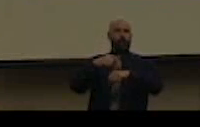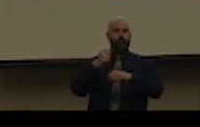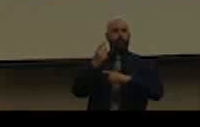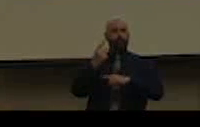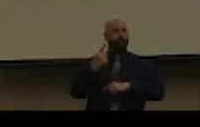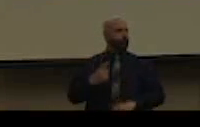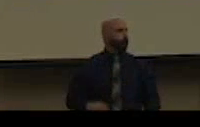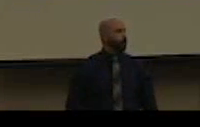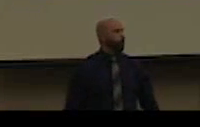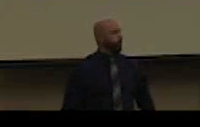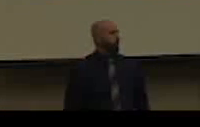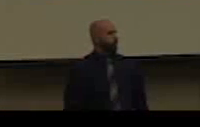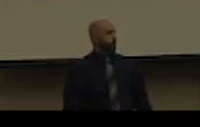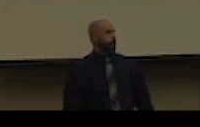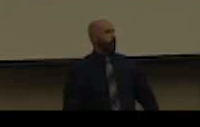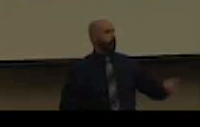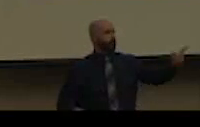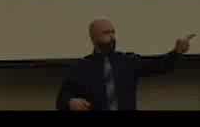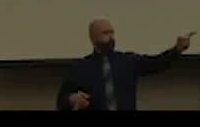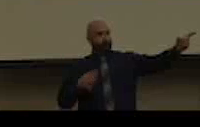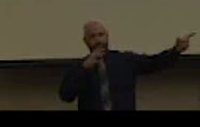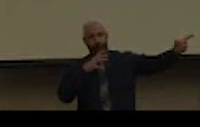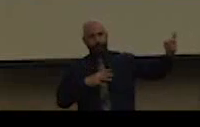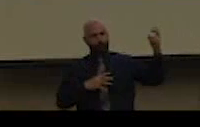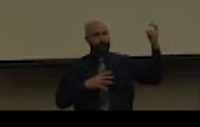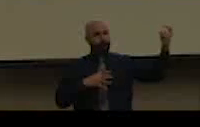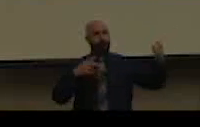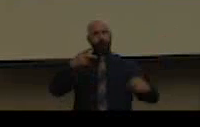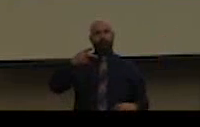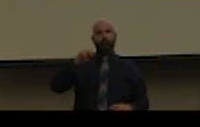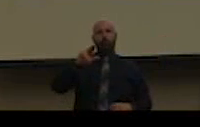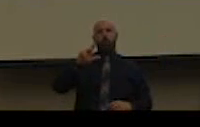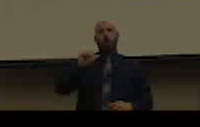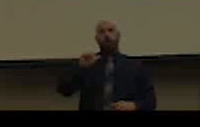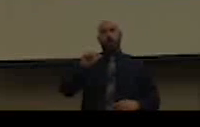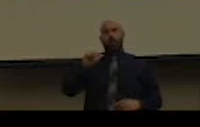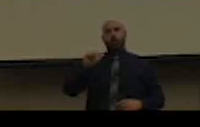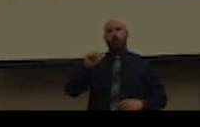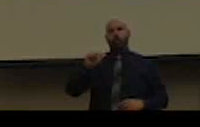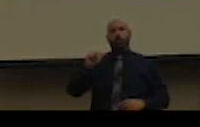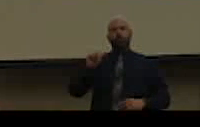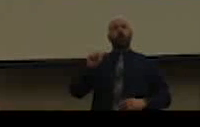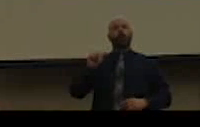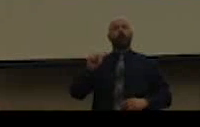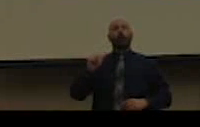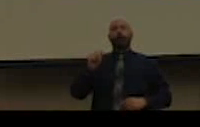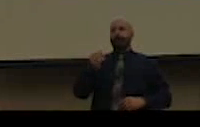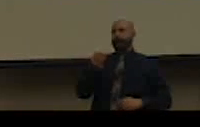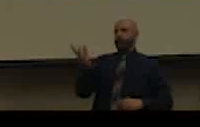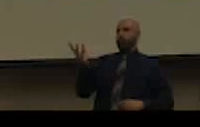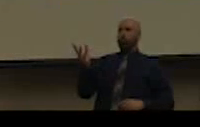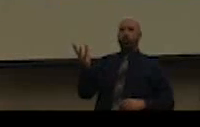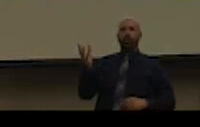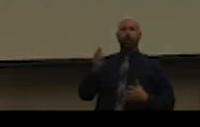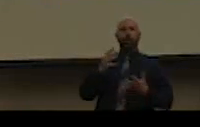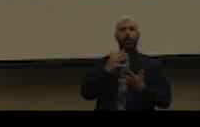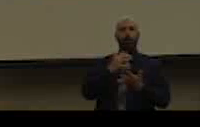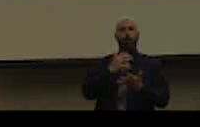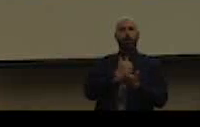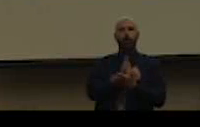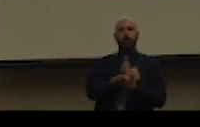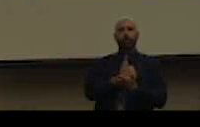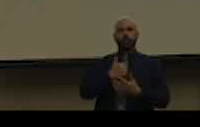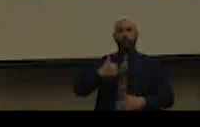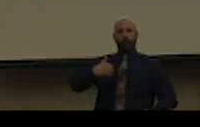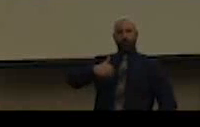So there were a few opportunities the past year for me to kind of speak to the LAB to 3 work. One of them